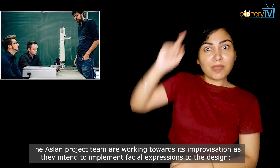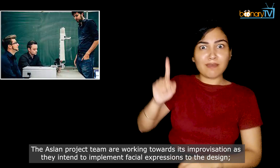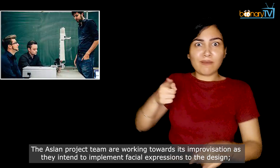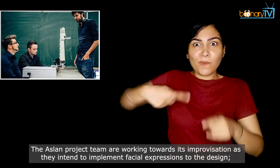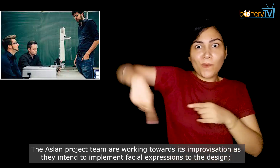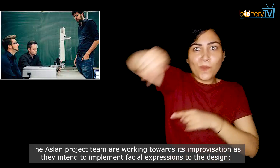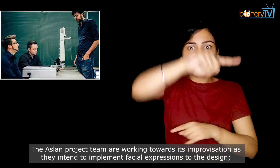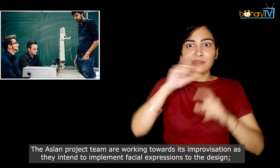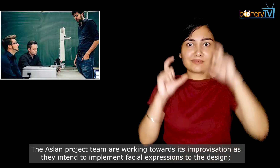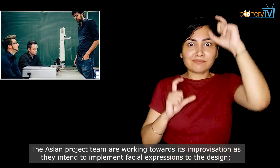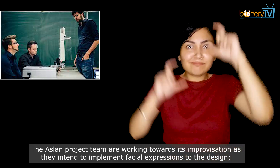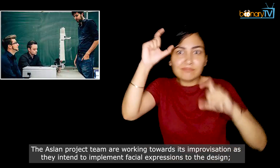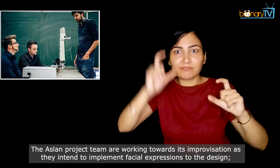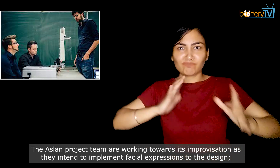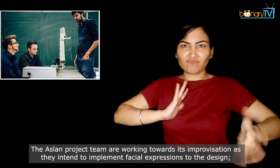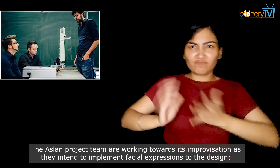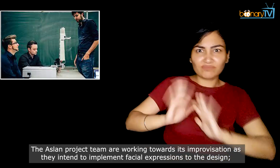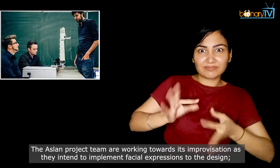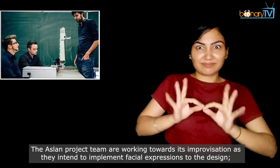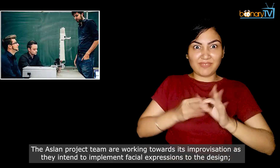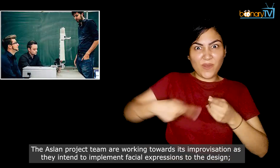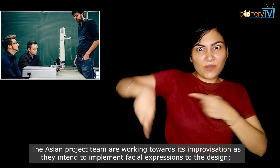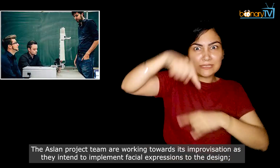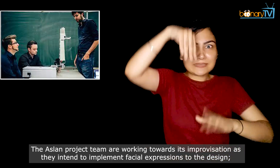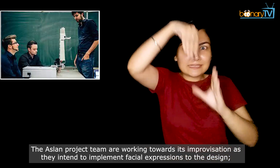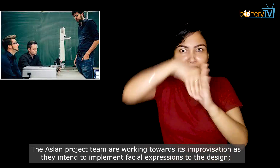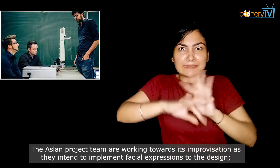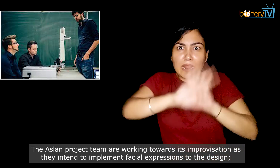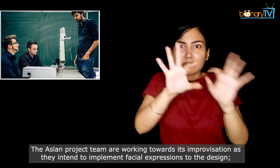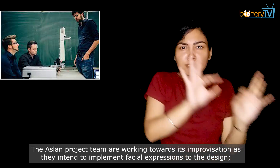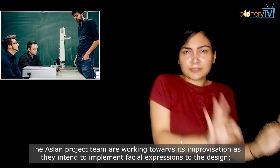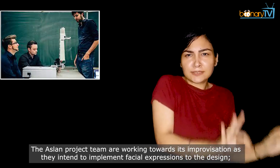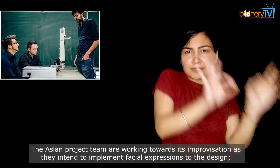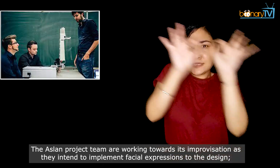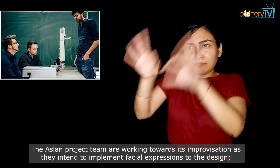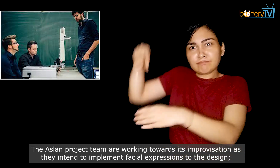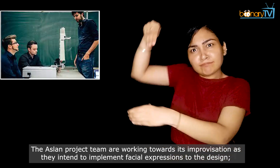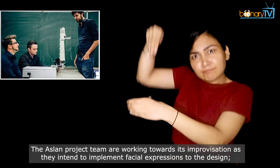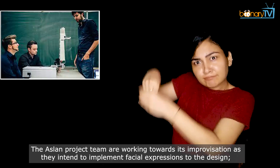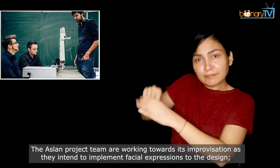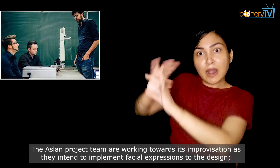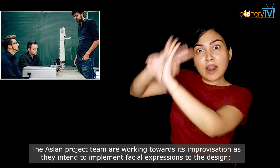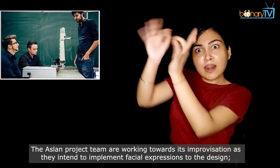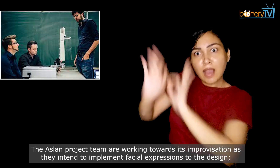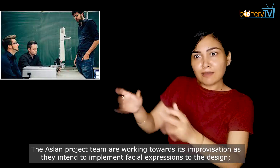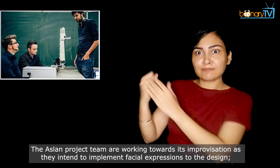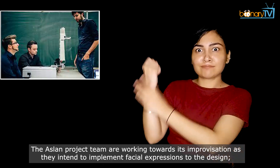they intend to implement facial expressions to the design